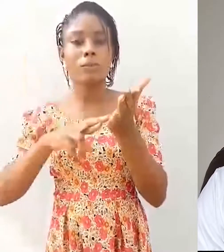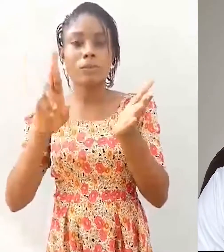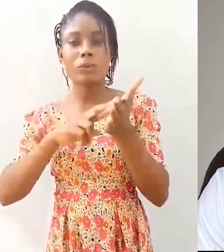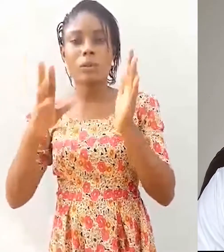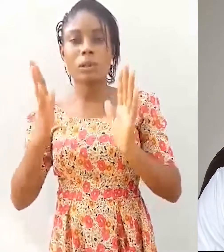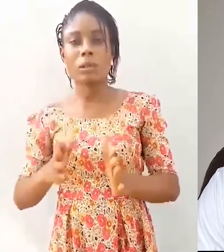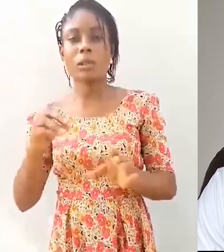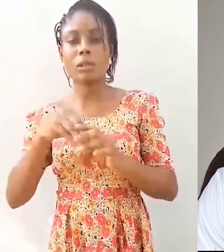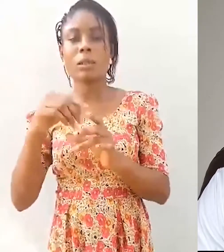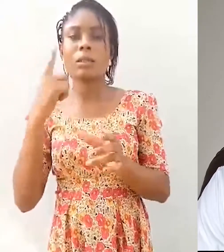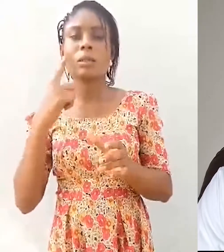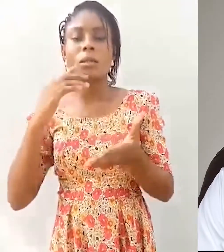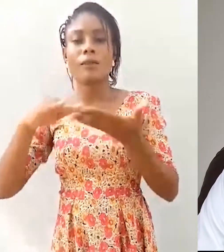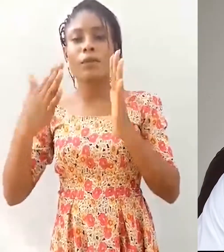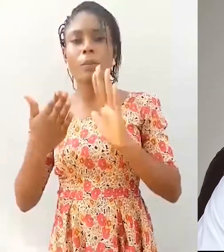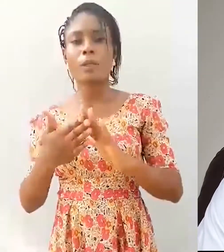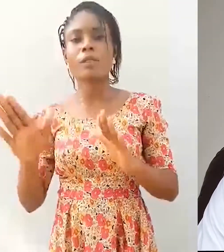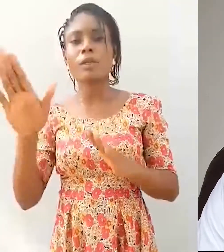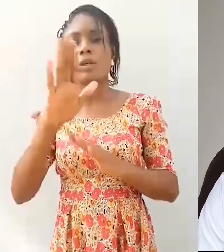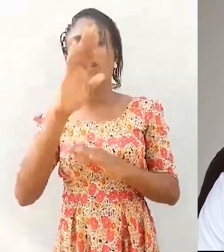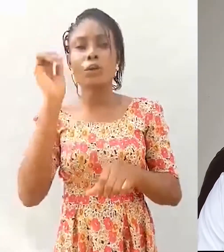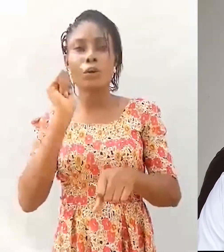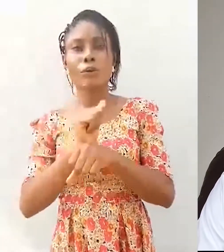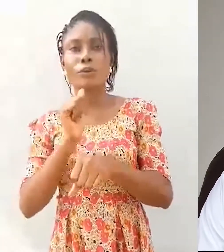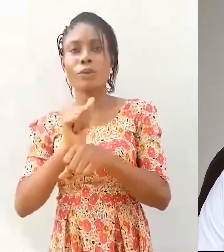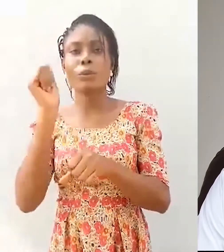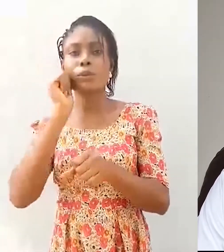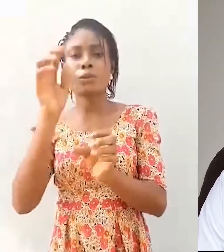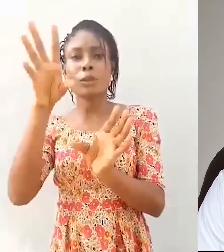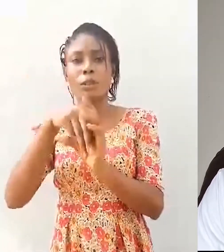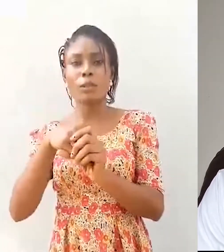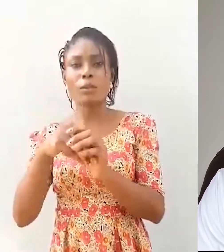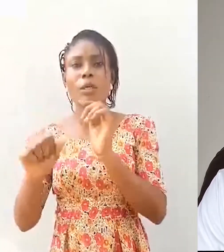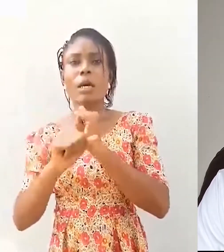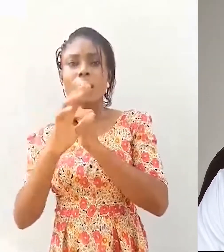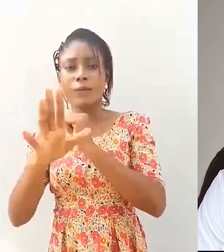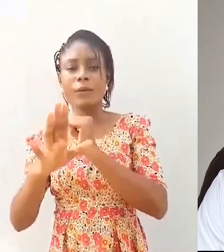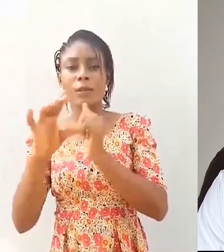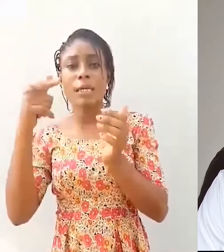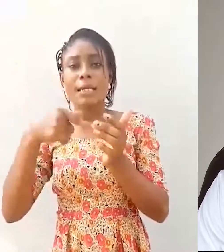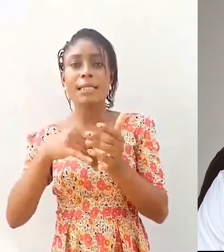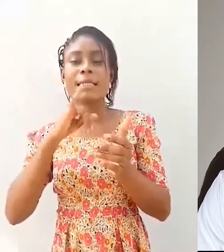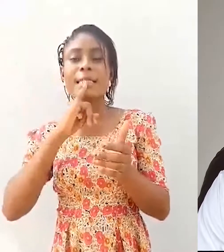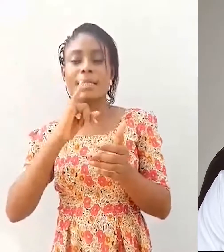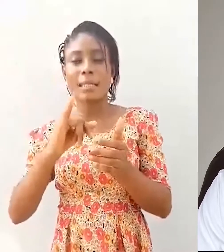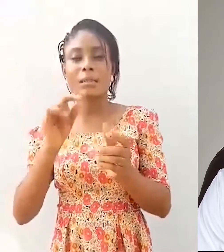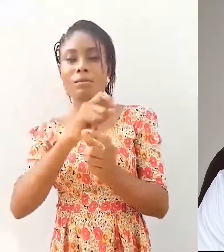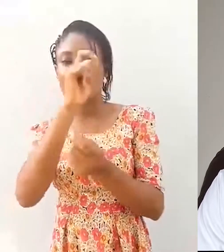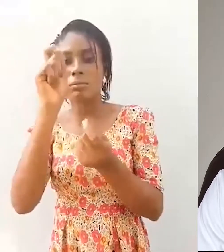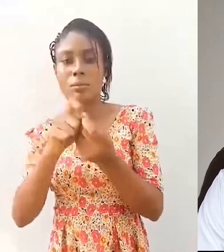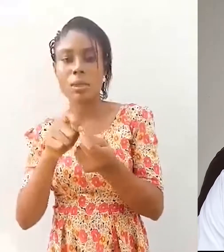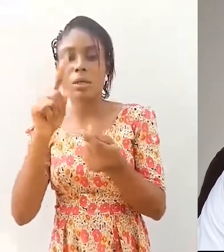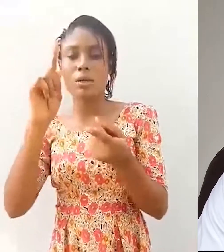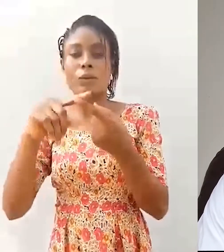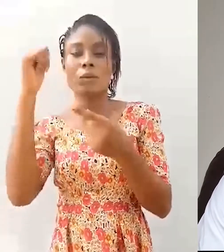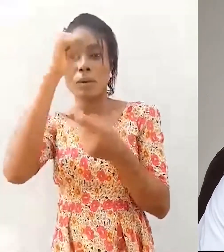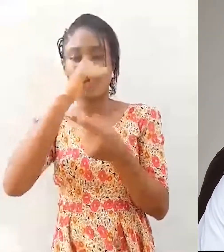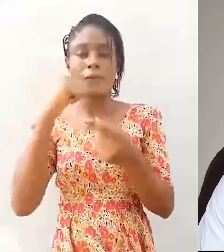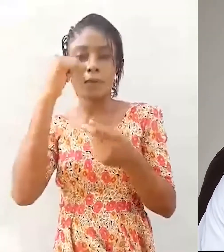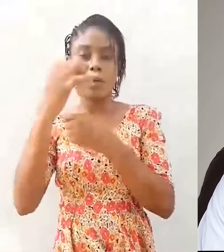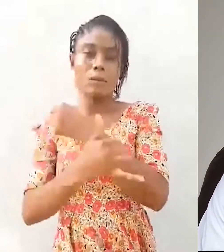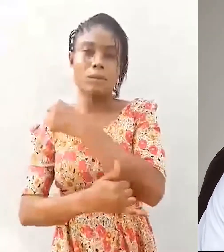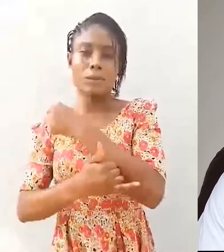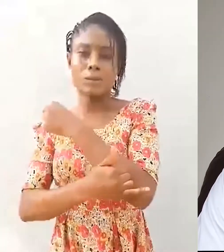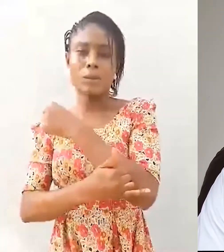Sign linguists, researchers in deaf communities, your job should include advocacy. This is peculiar to